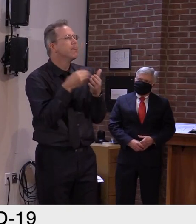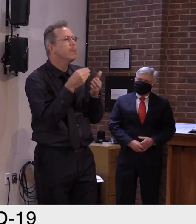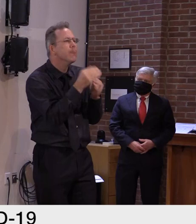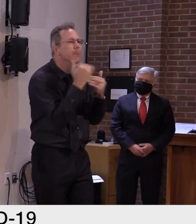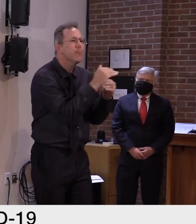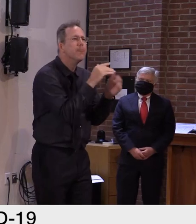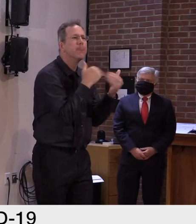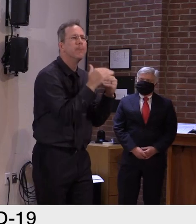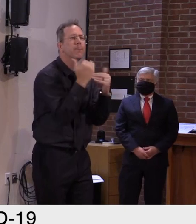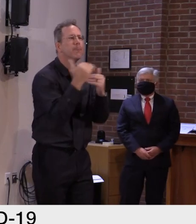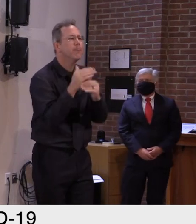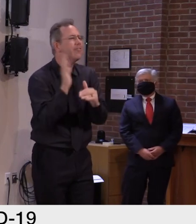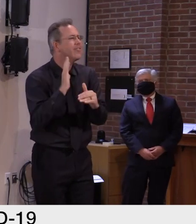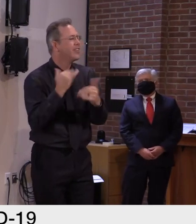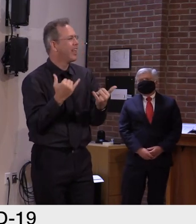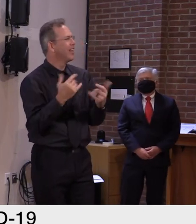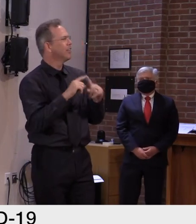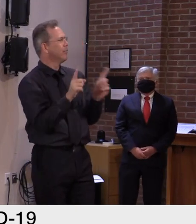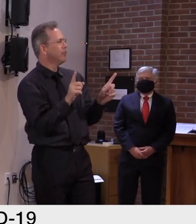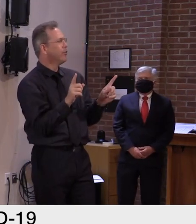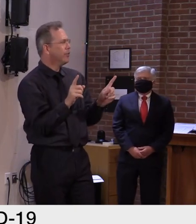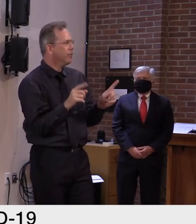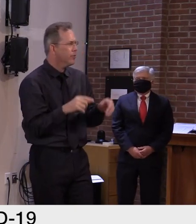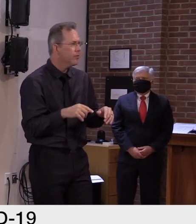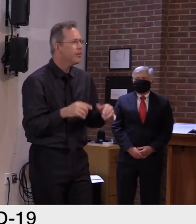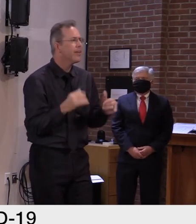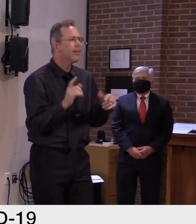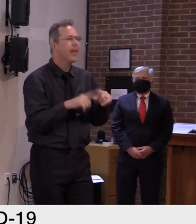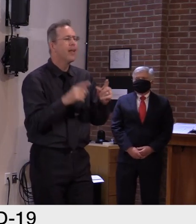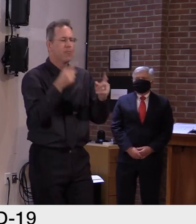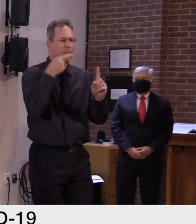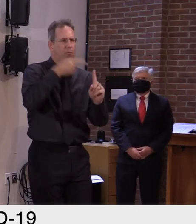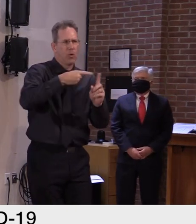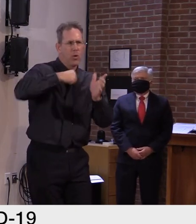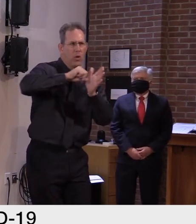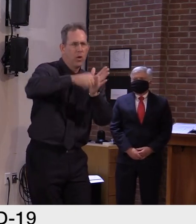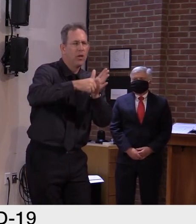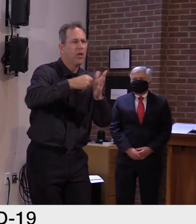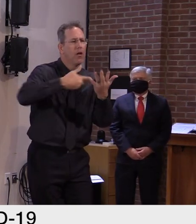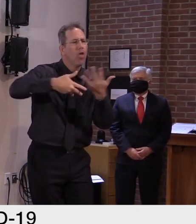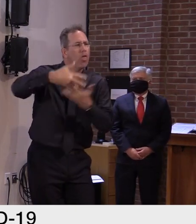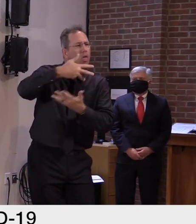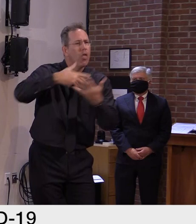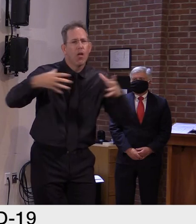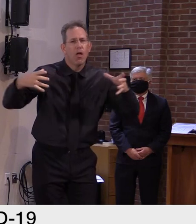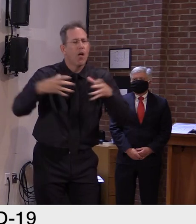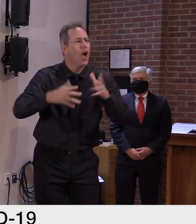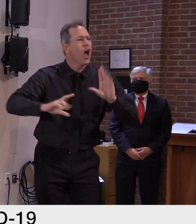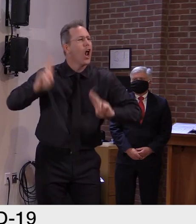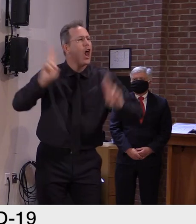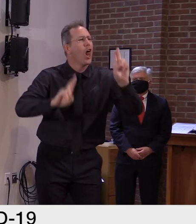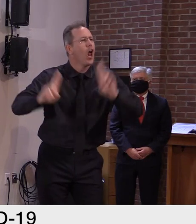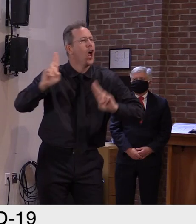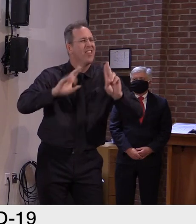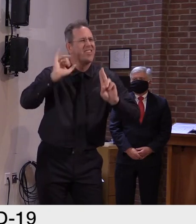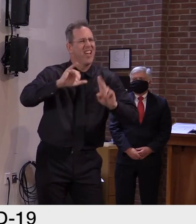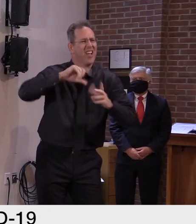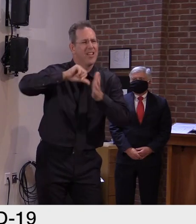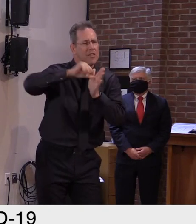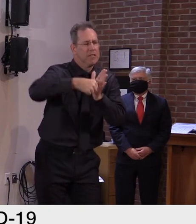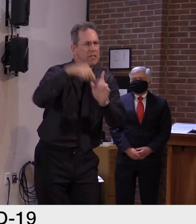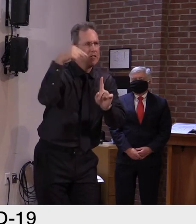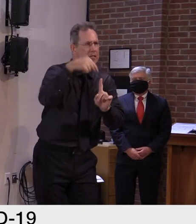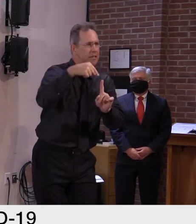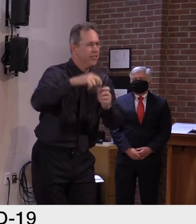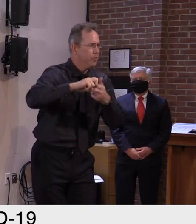everything that you need to do, but you can't interact socially with others around you that you aren't connected with